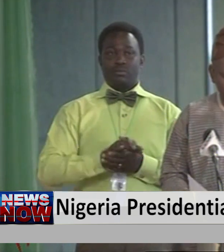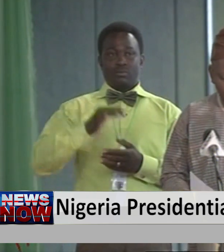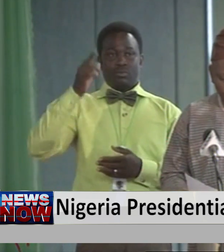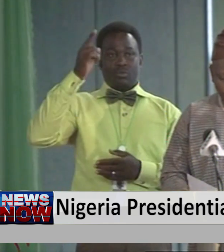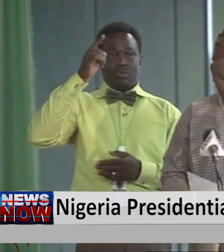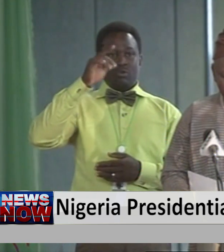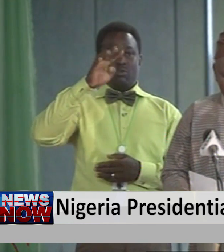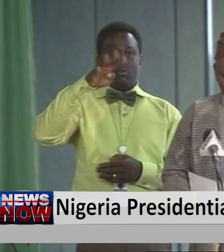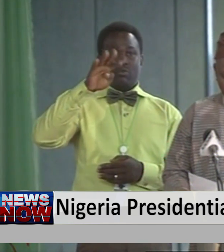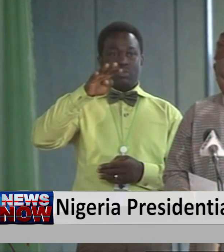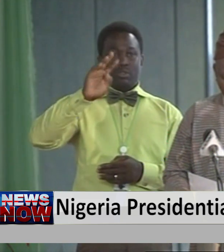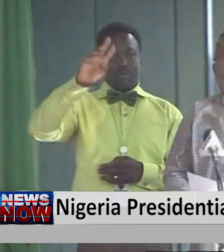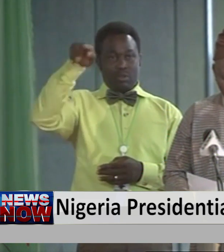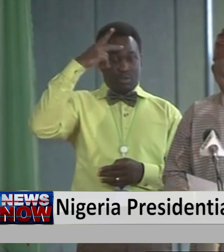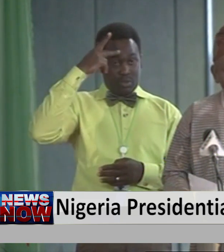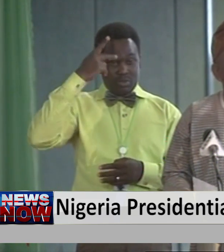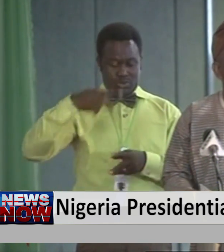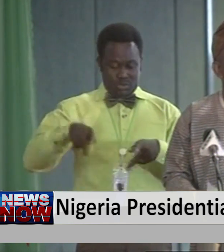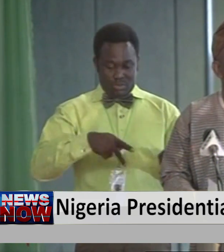14 political parties